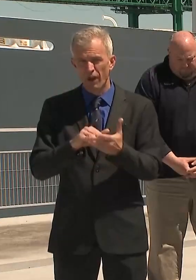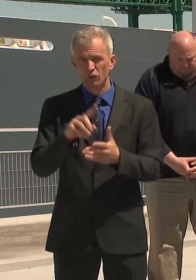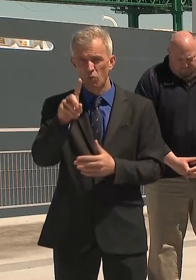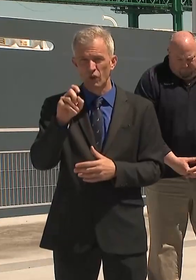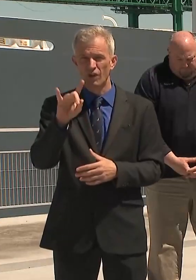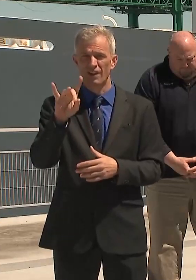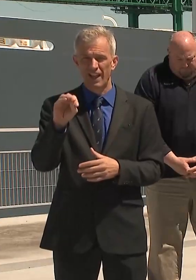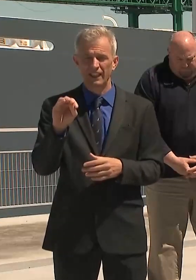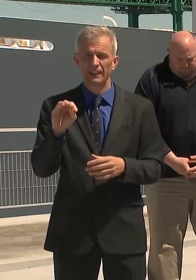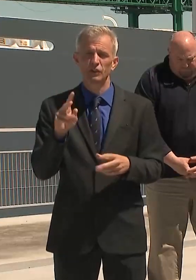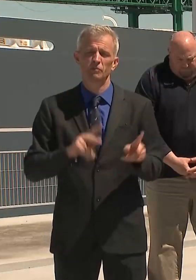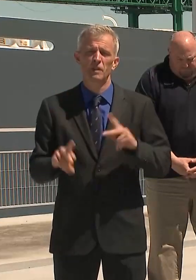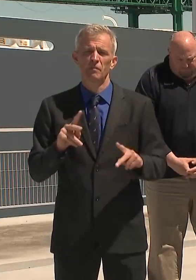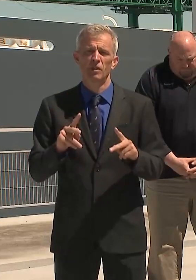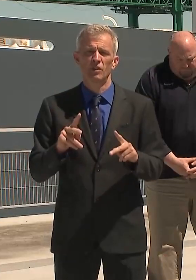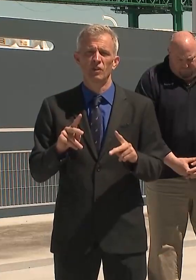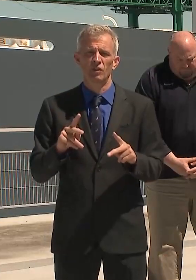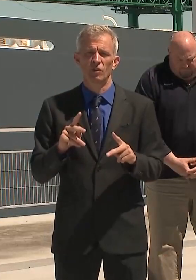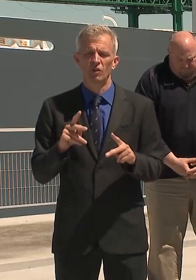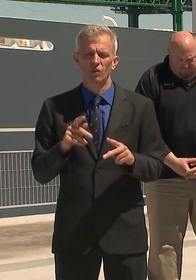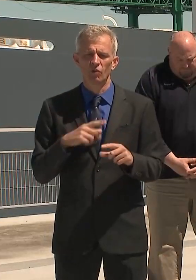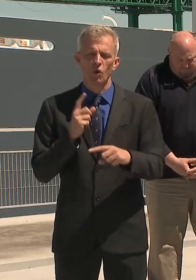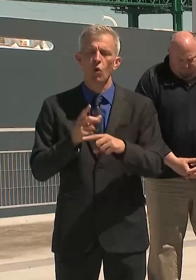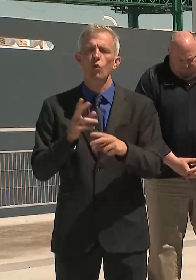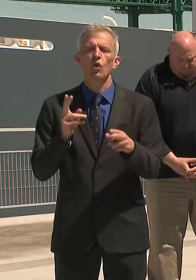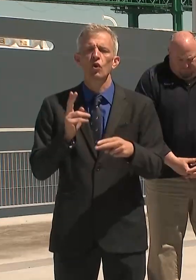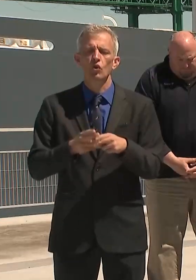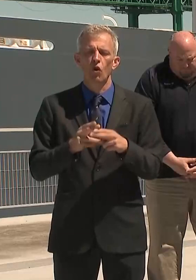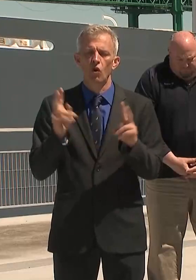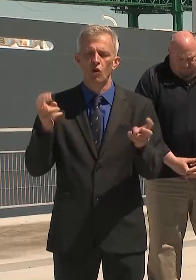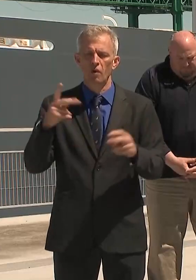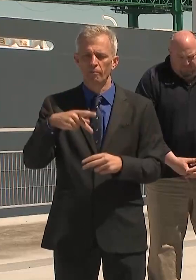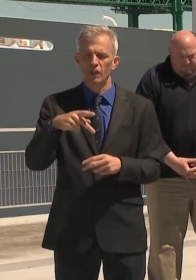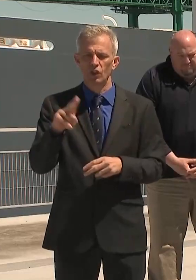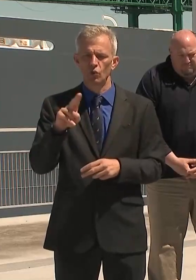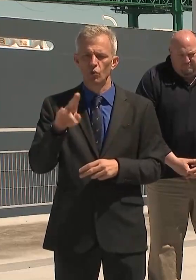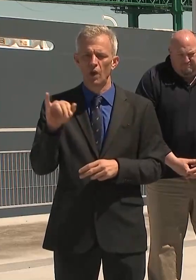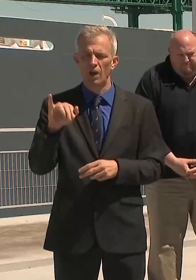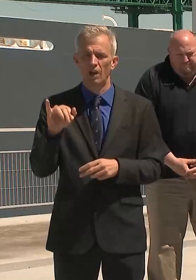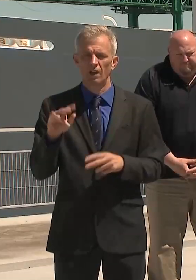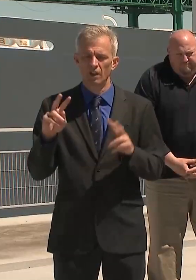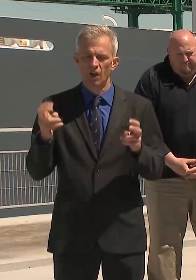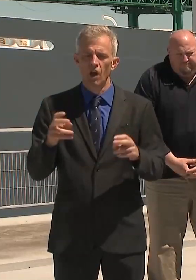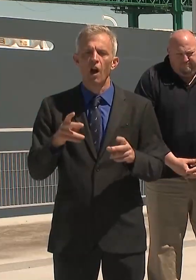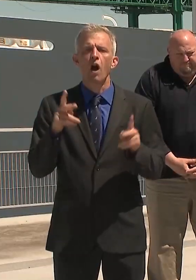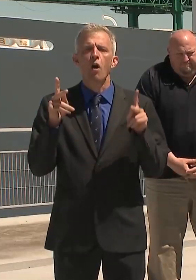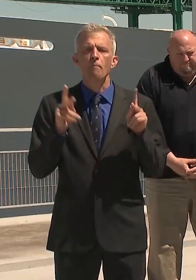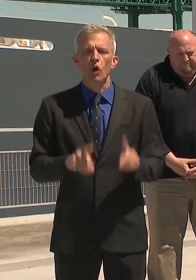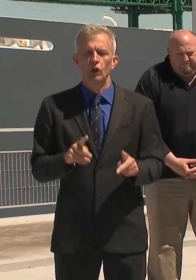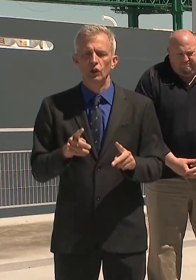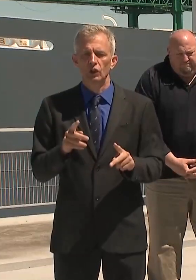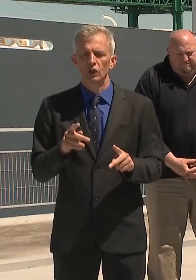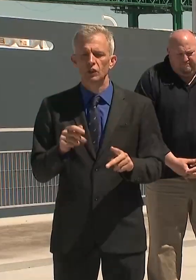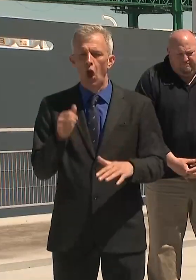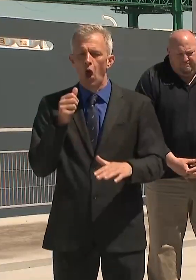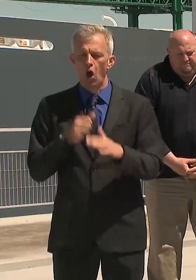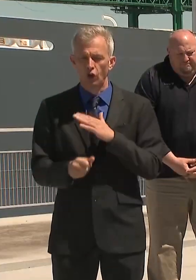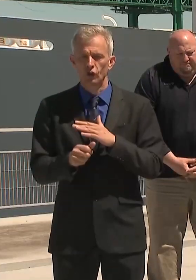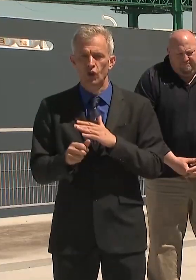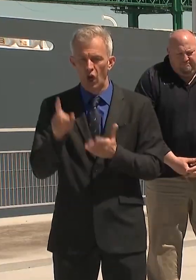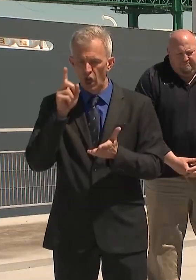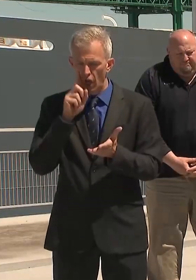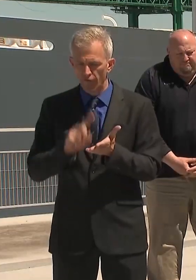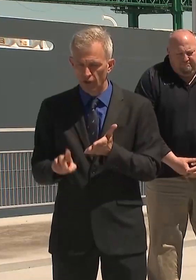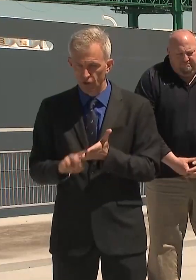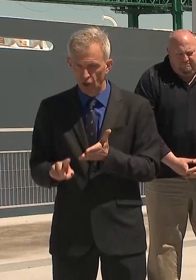4,180 individuals that are what we call PUIs, which are persons under investigation that are in the